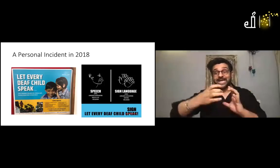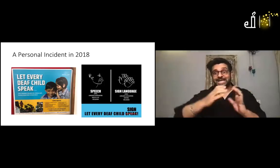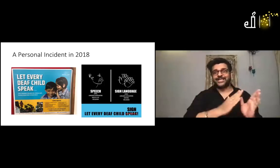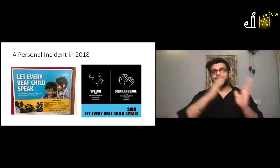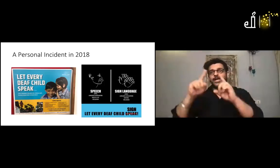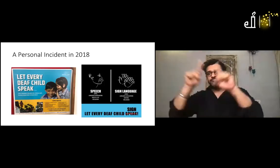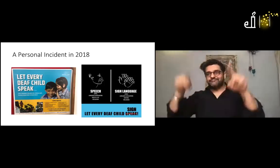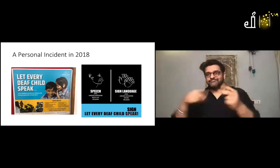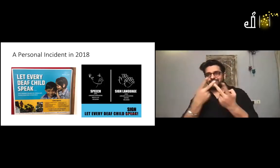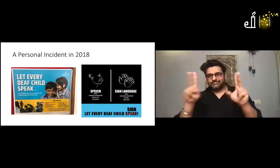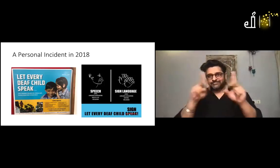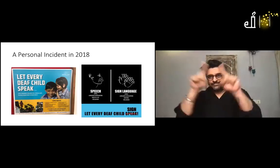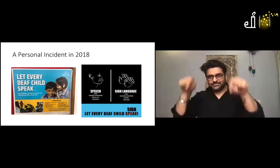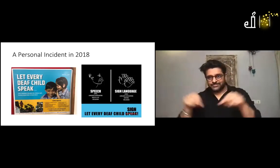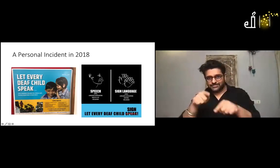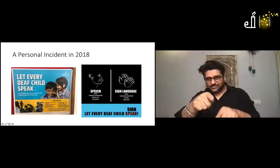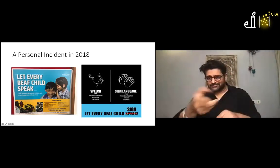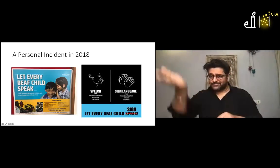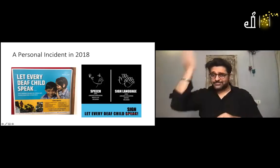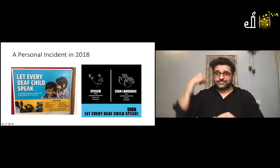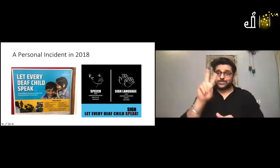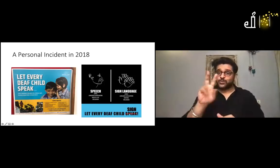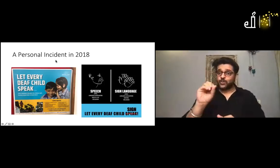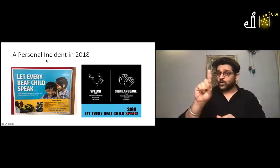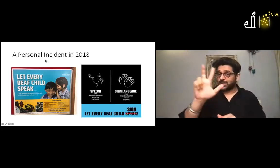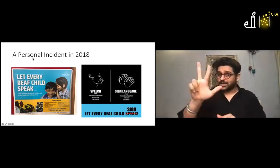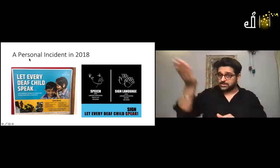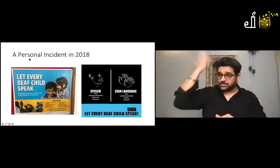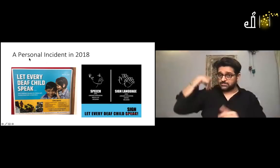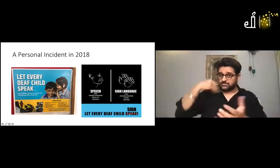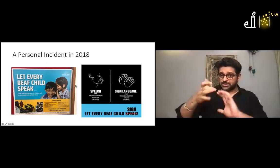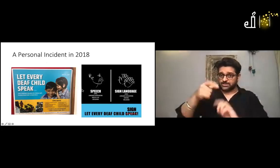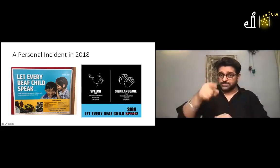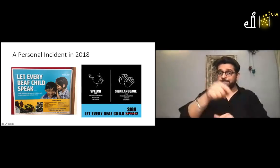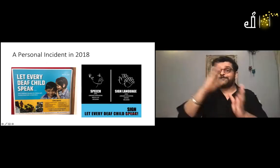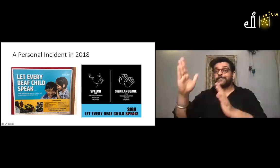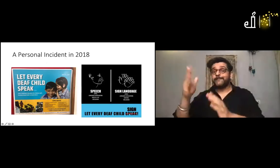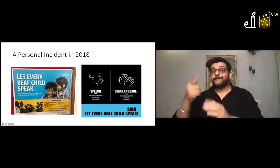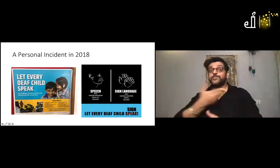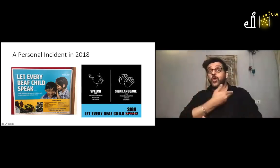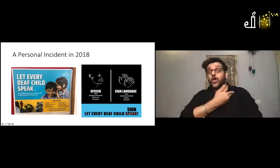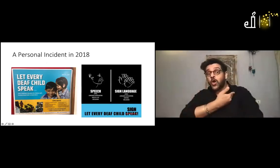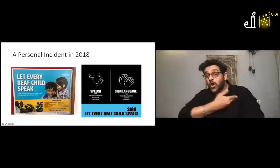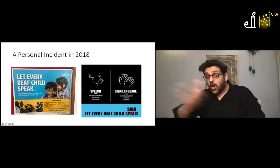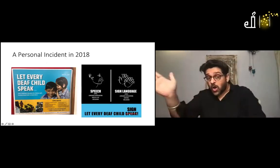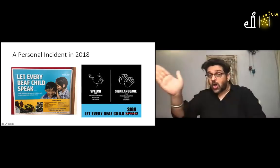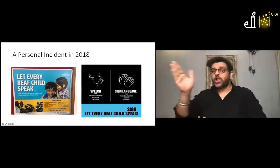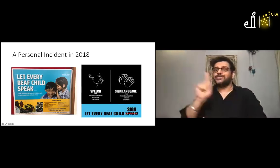that. So I made another poster in 2018. I made